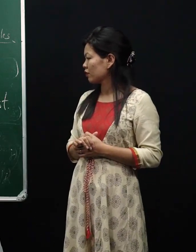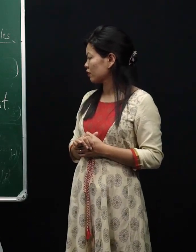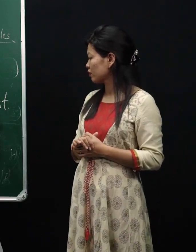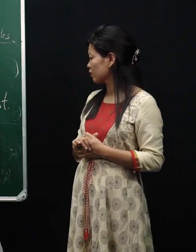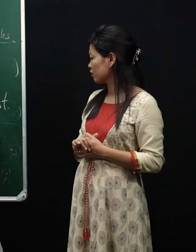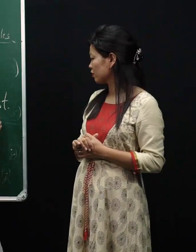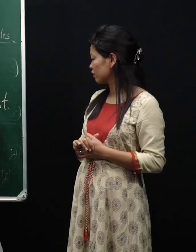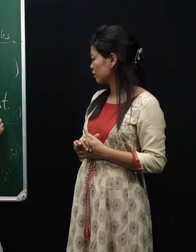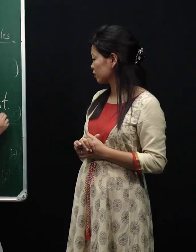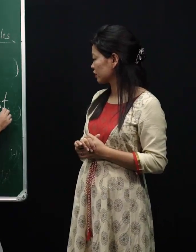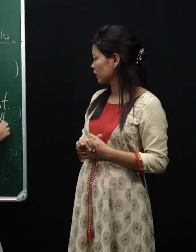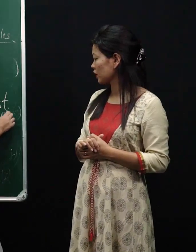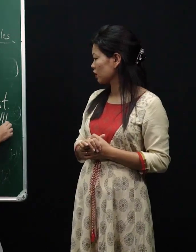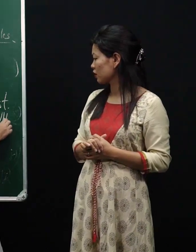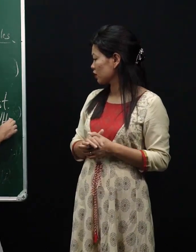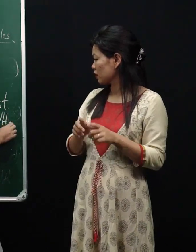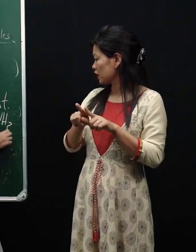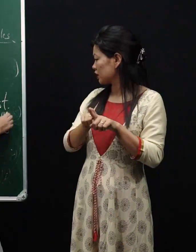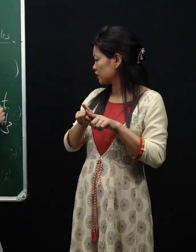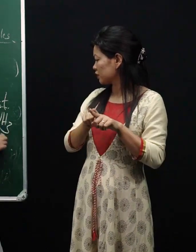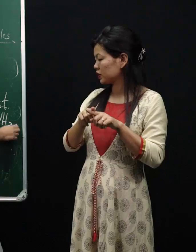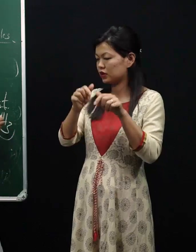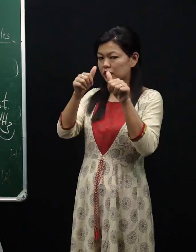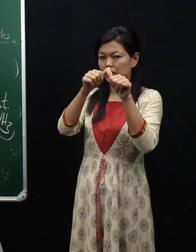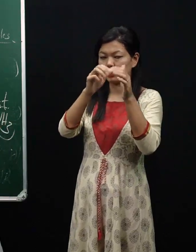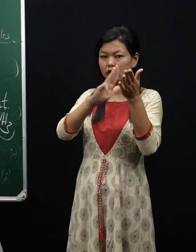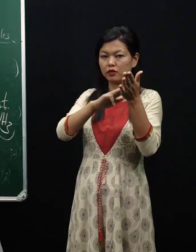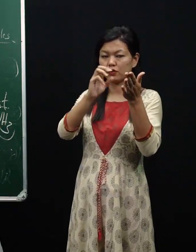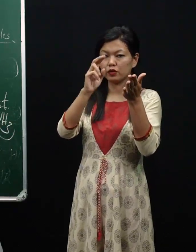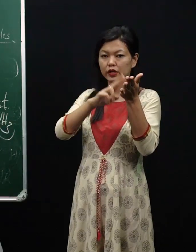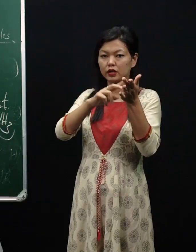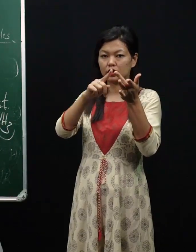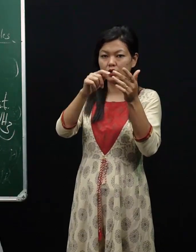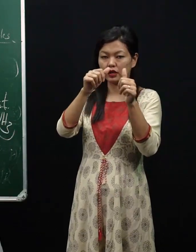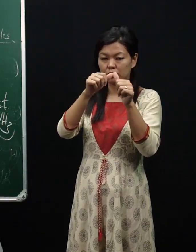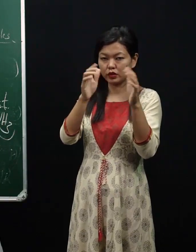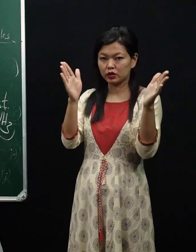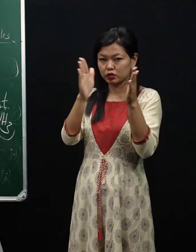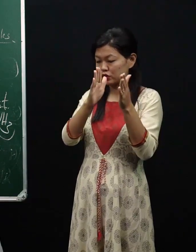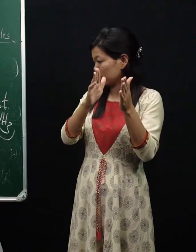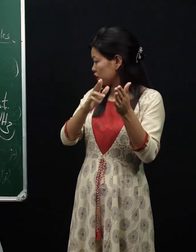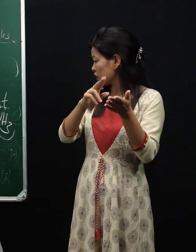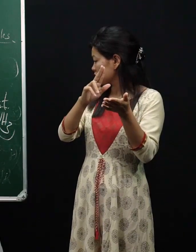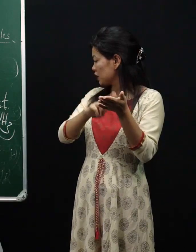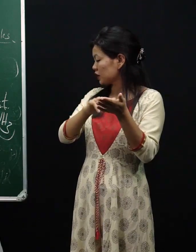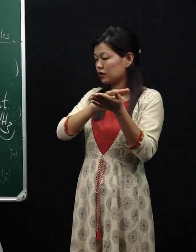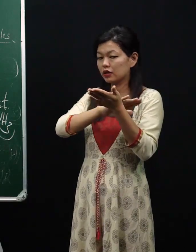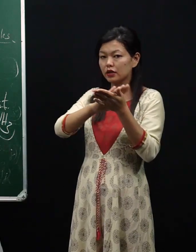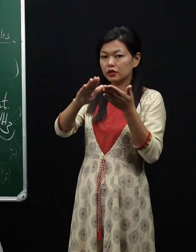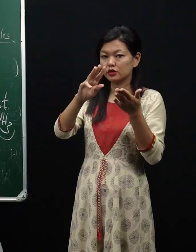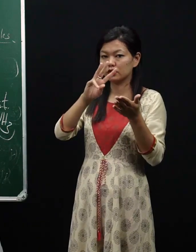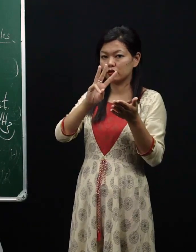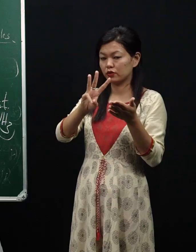say ammonia, even for ammonia, it is going to be the same, or whatever compound it is, they will always have